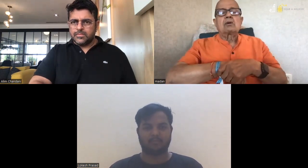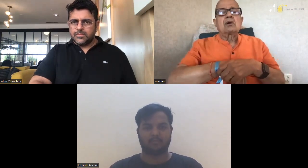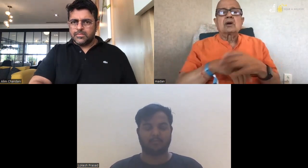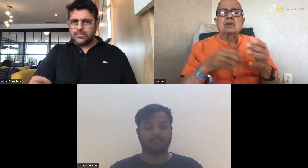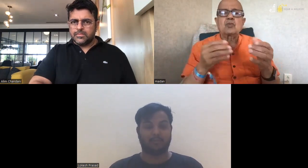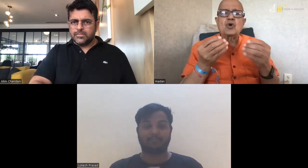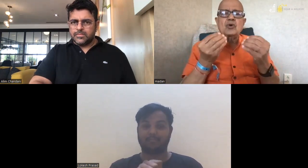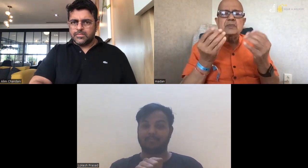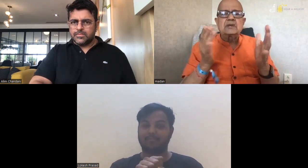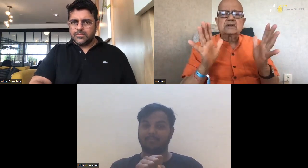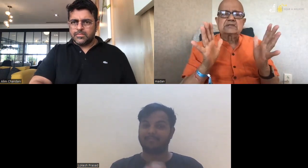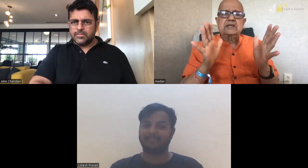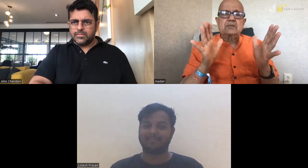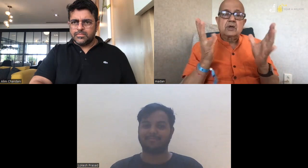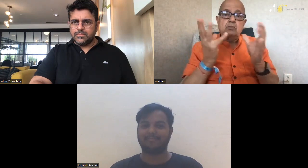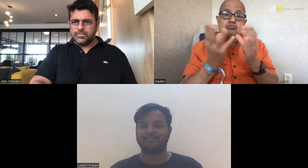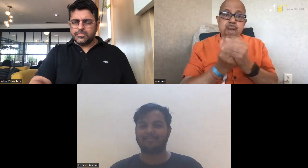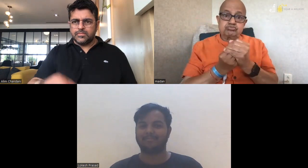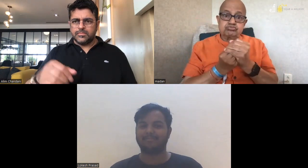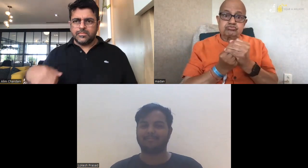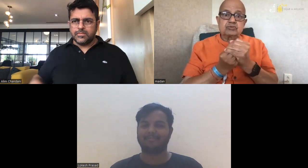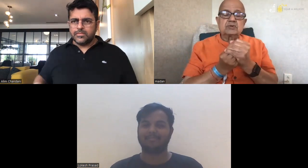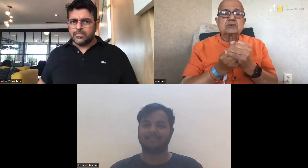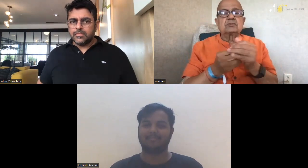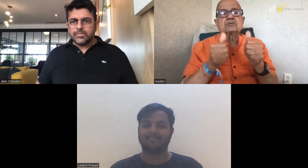So quite an impactful presentation. And